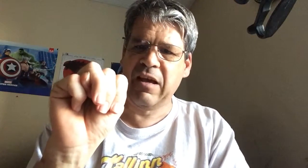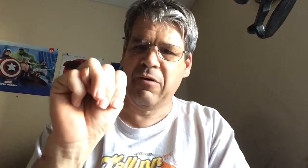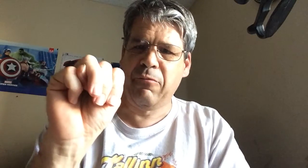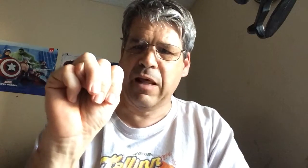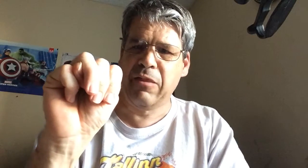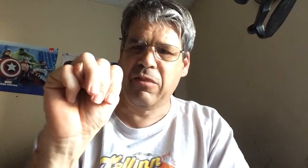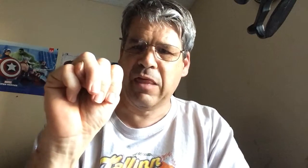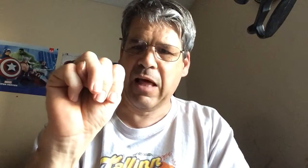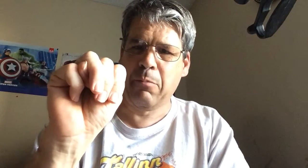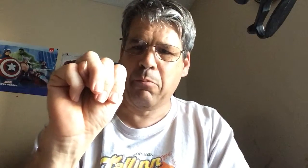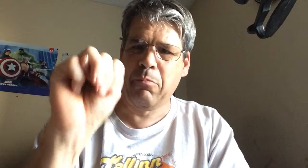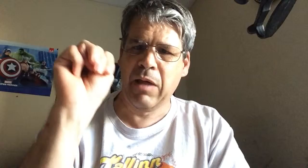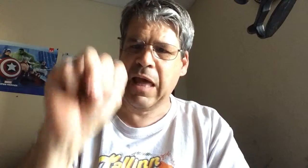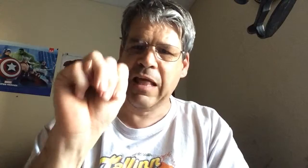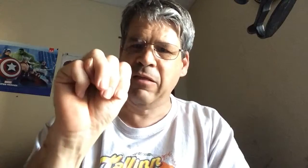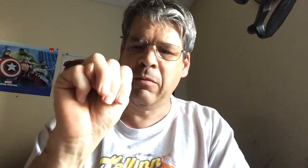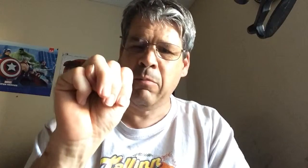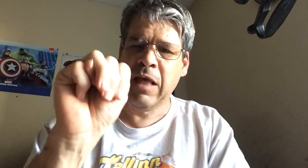finger with thumb. N